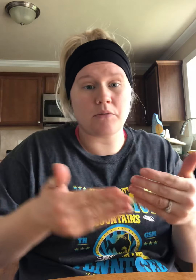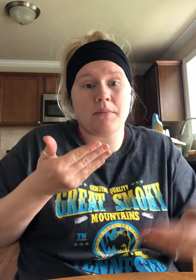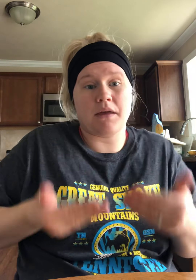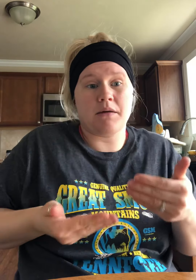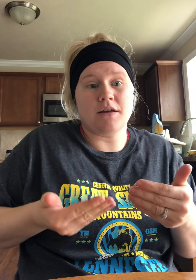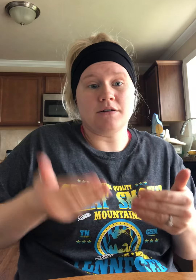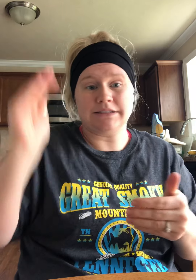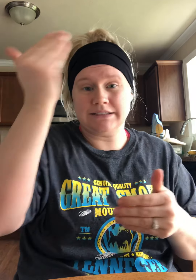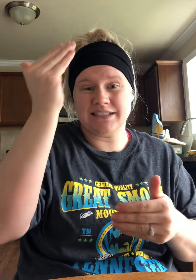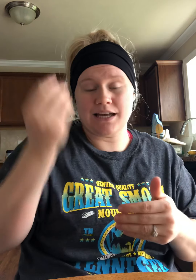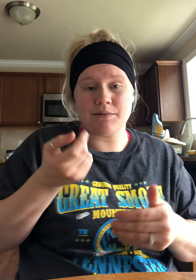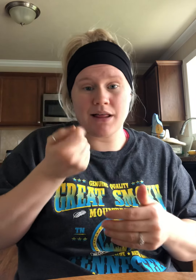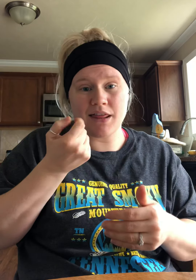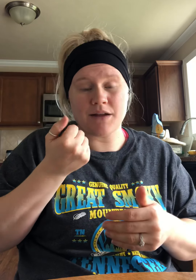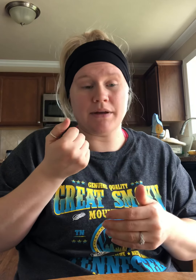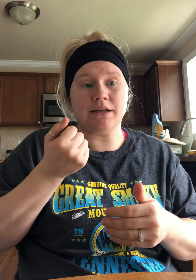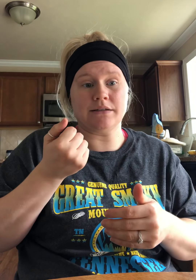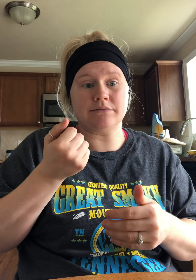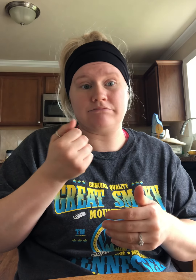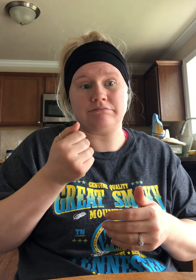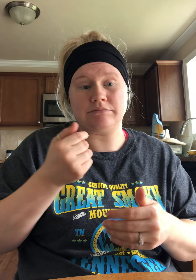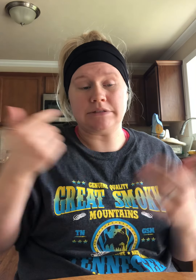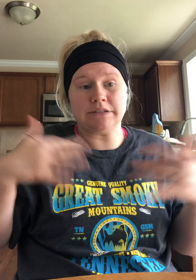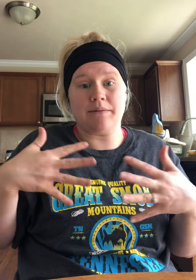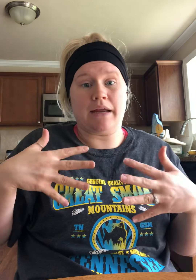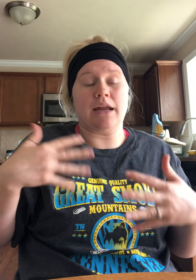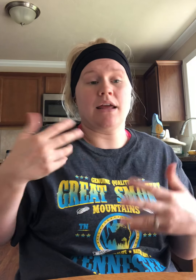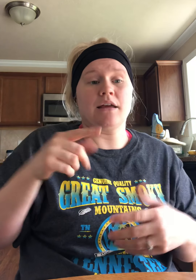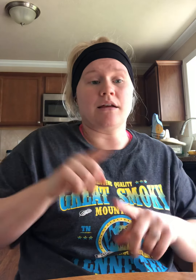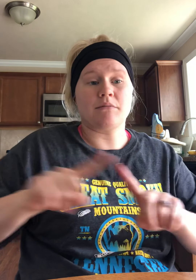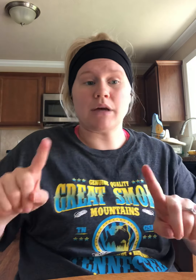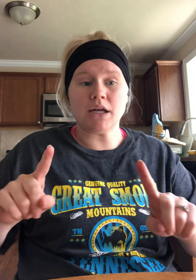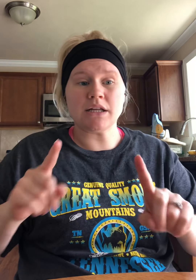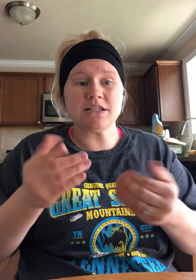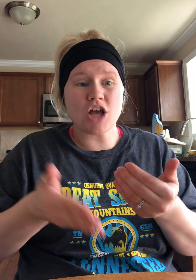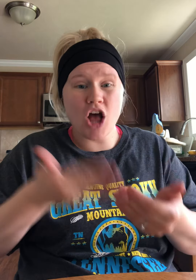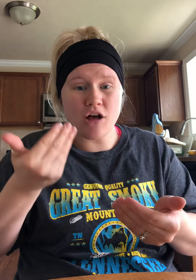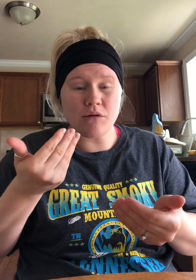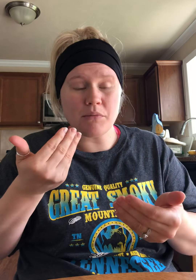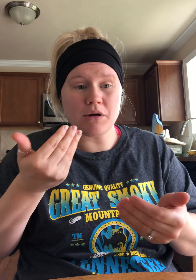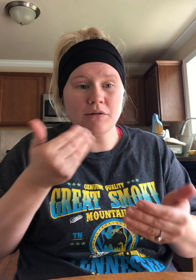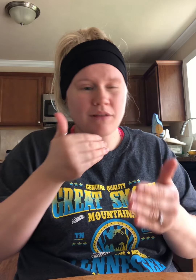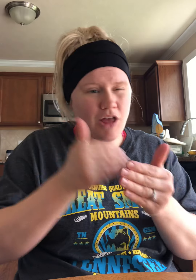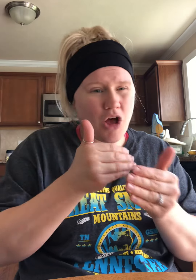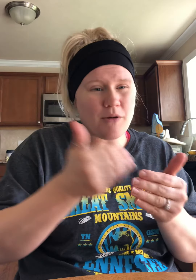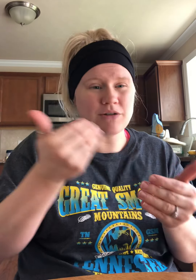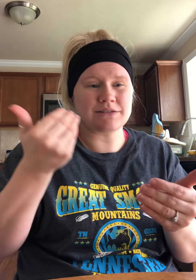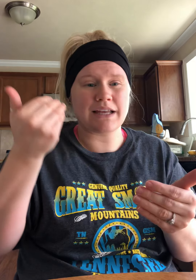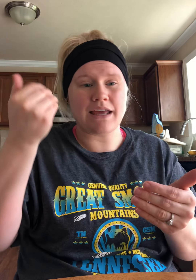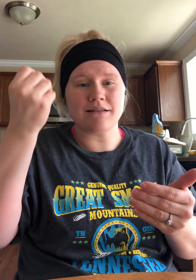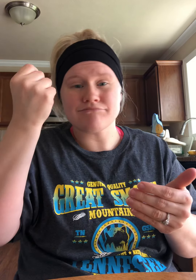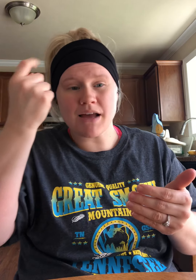it, you'll see that it's actually almost a common sense way of looking at the world and making progress in